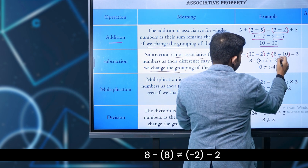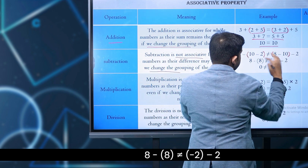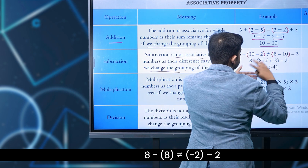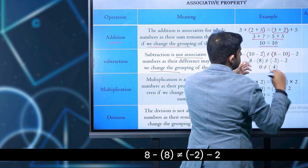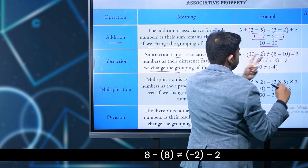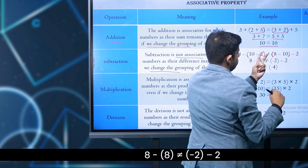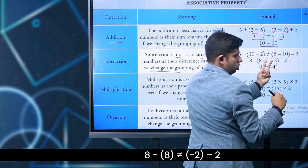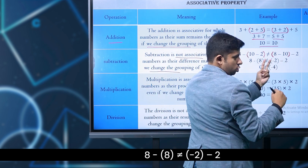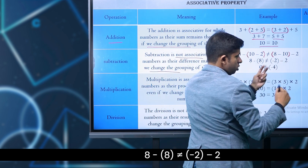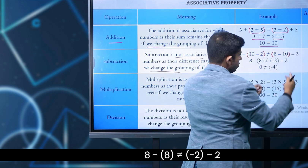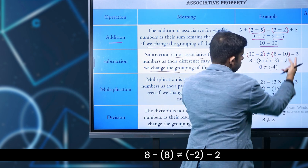2.